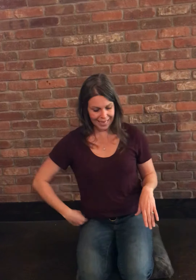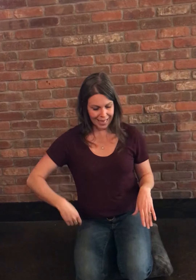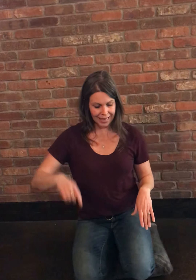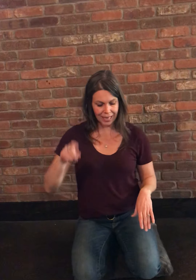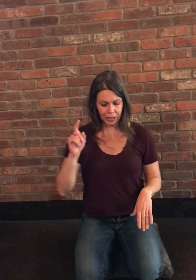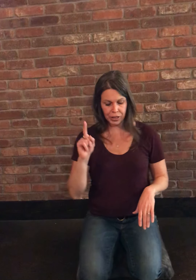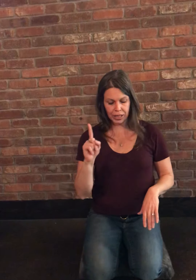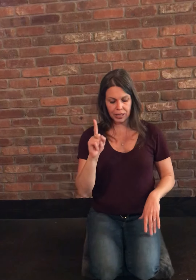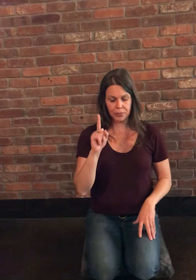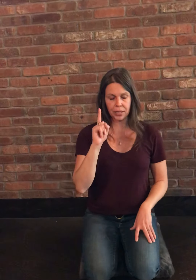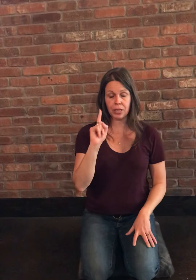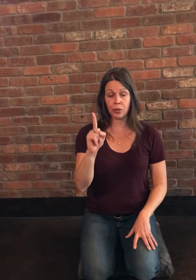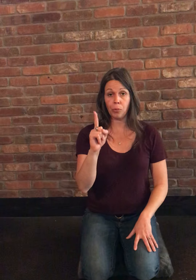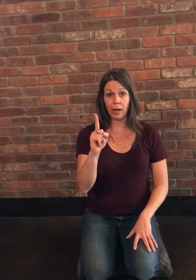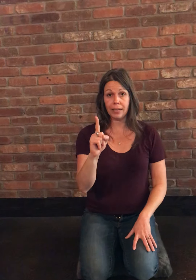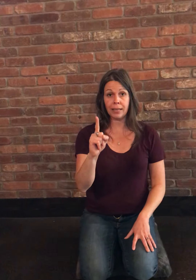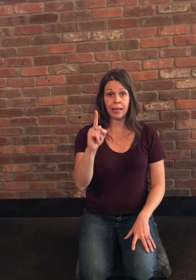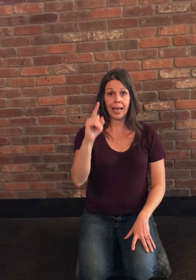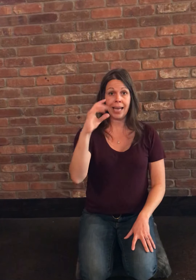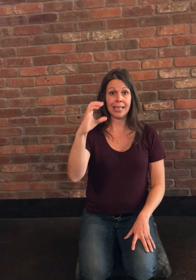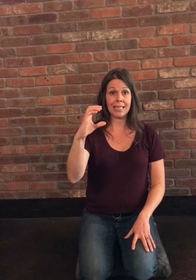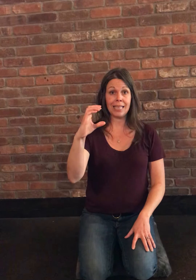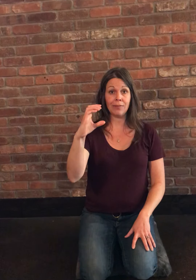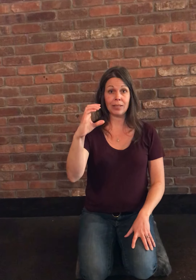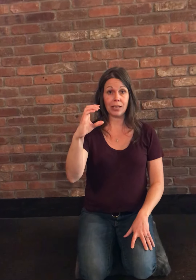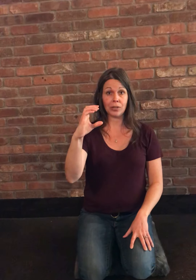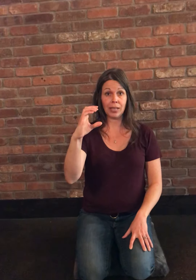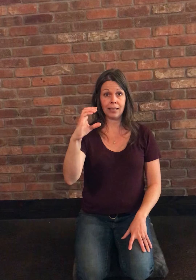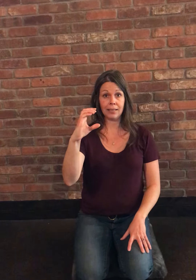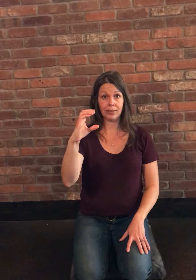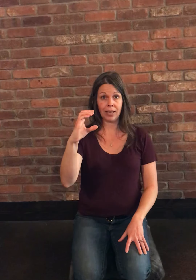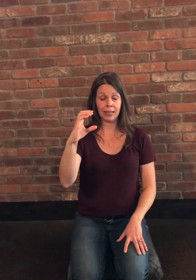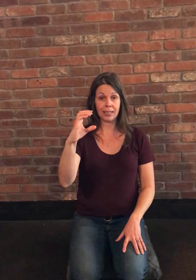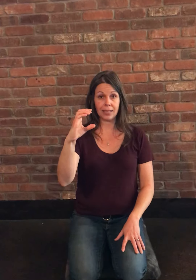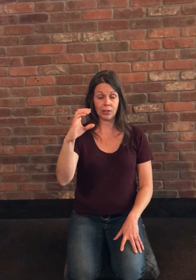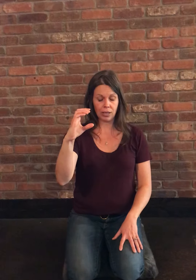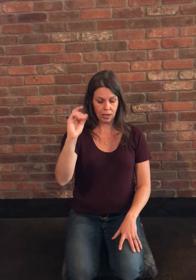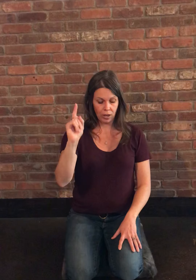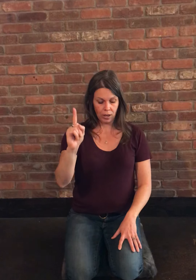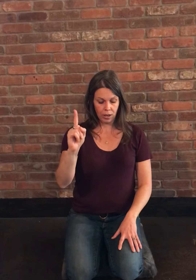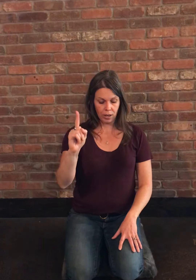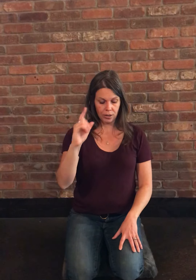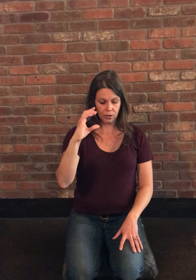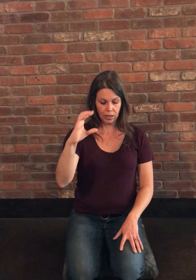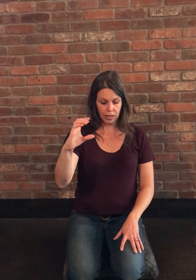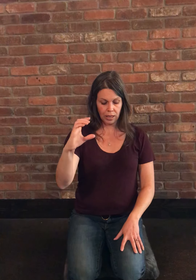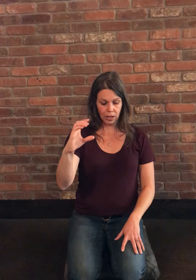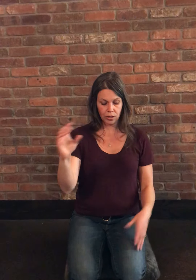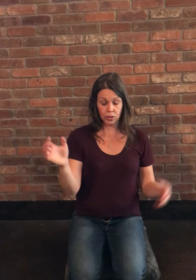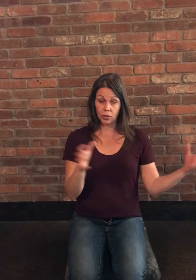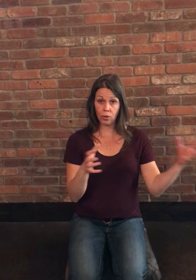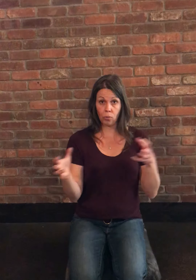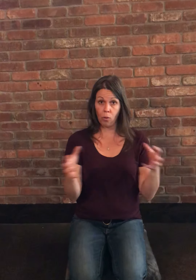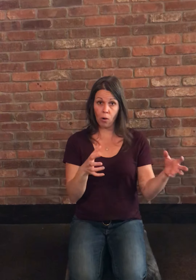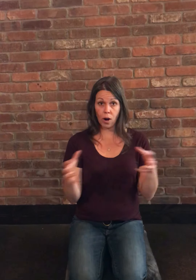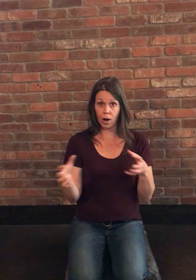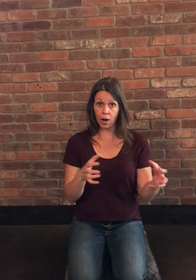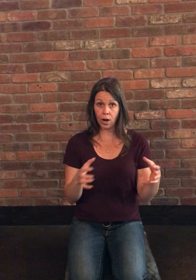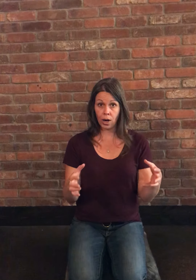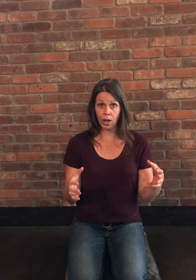Death. 100 years, we're gonna do 1 and a C for century, right? That's 100. 100 Years War